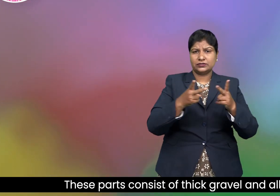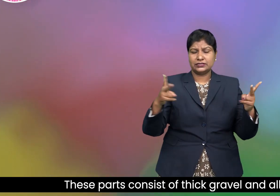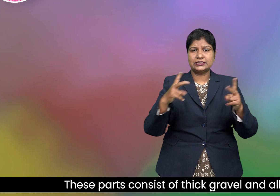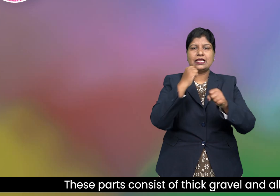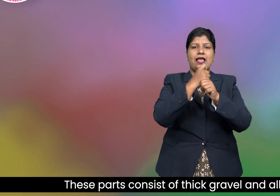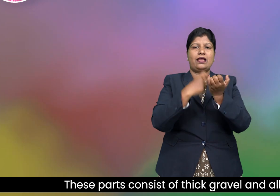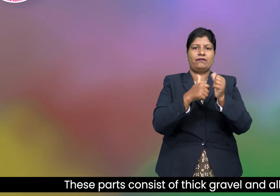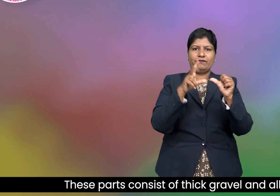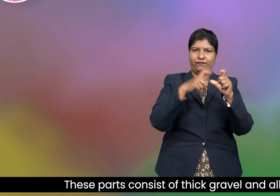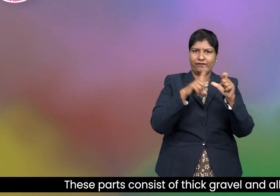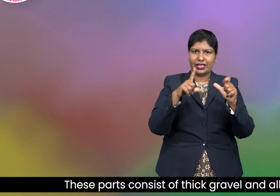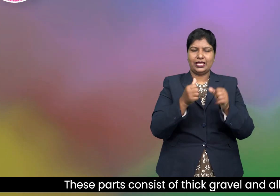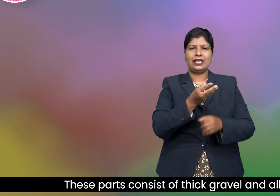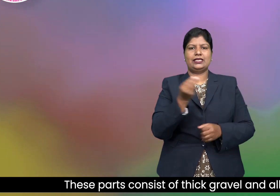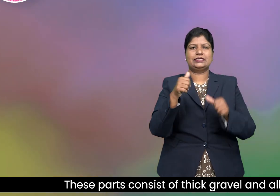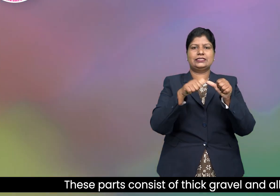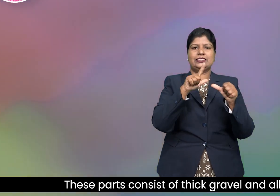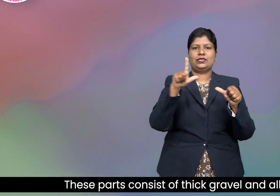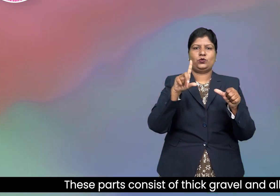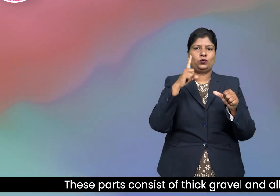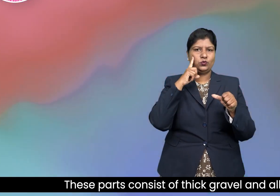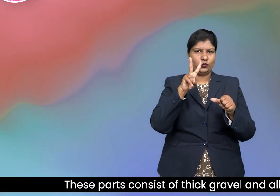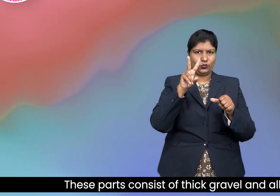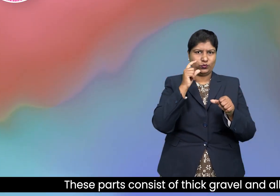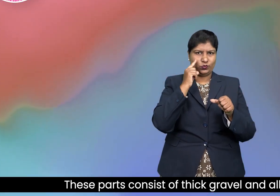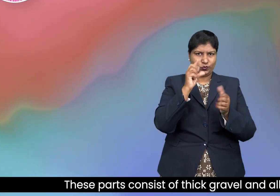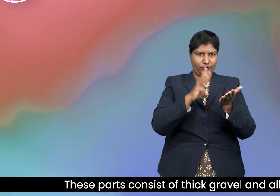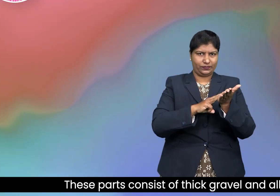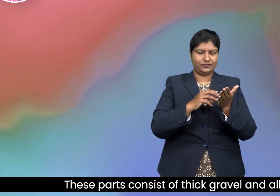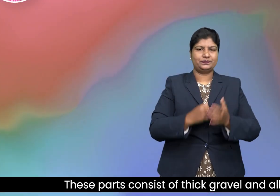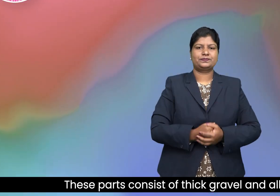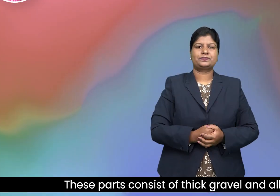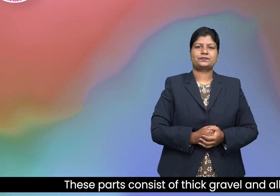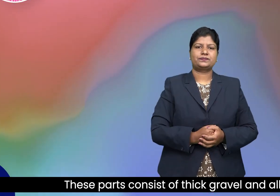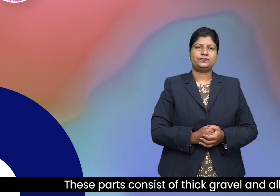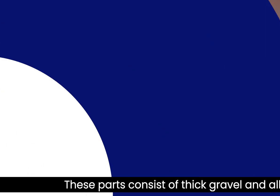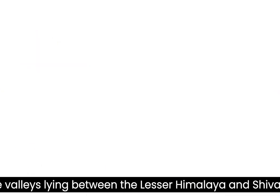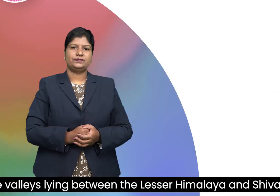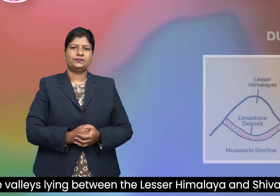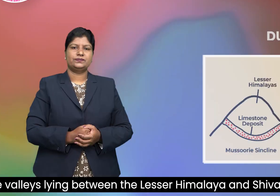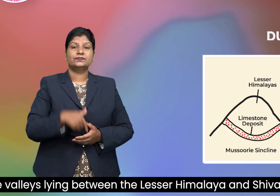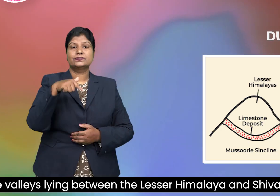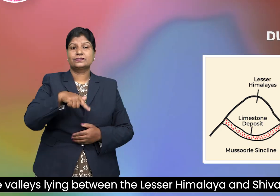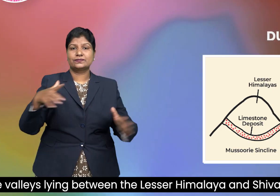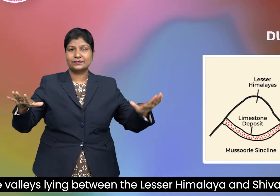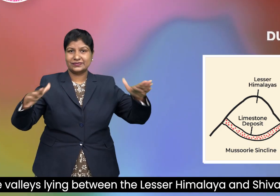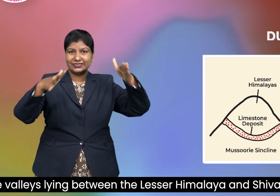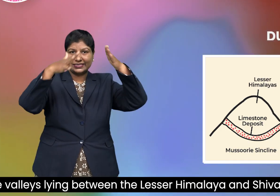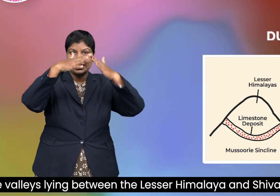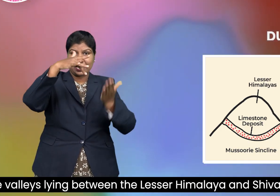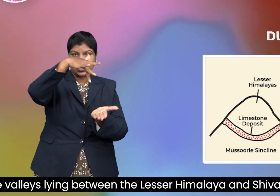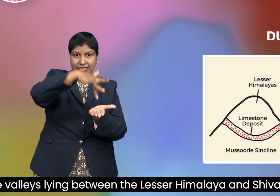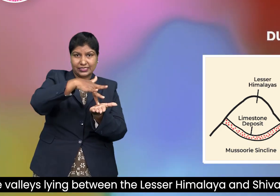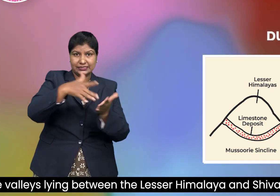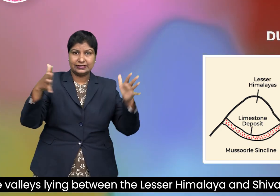the valleys lying between